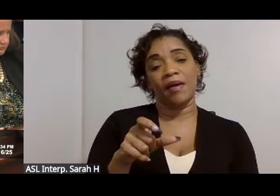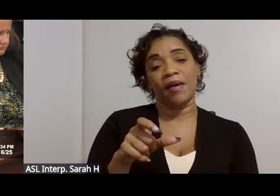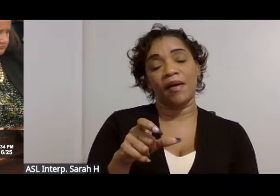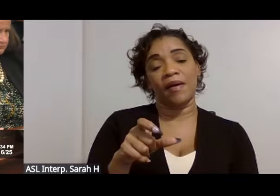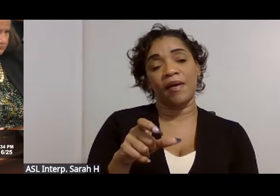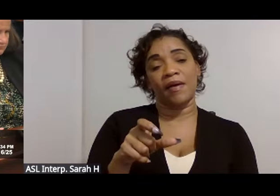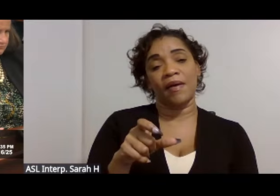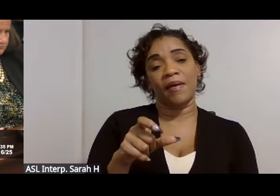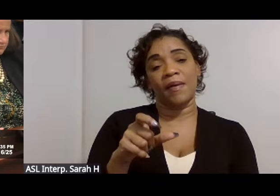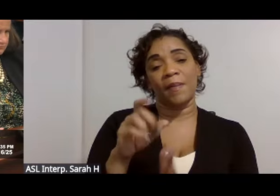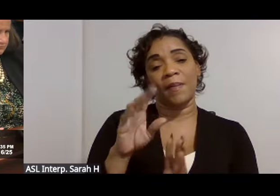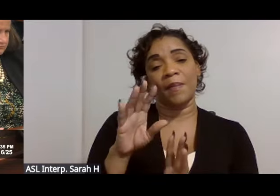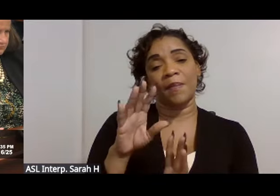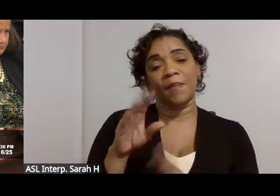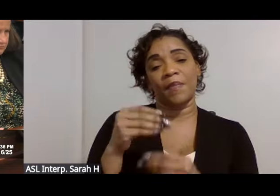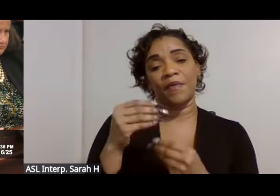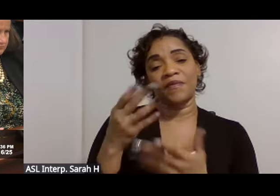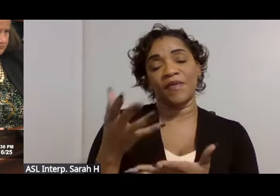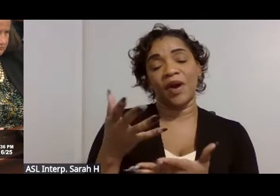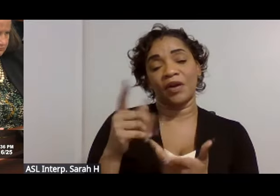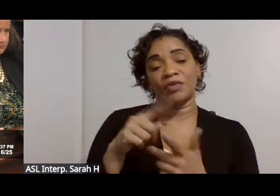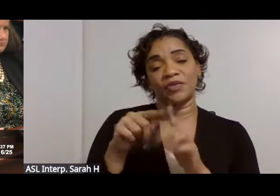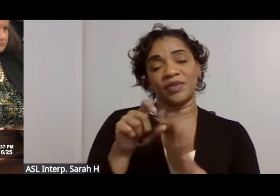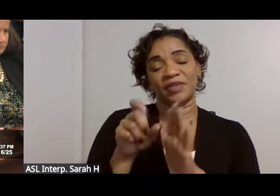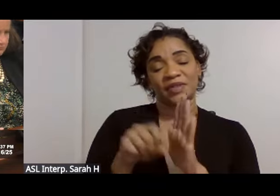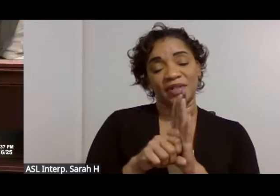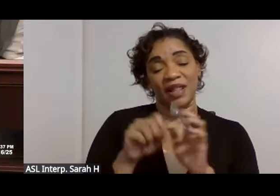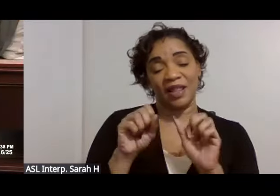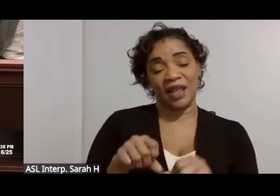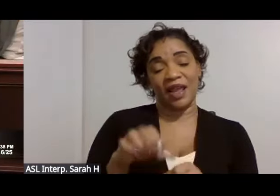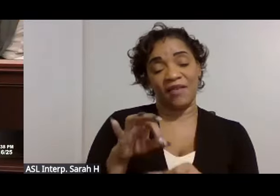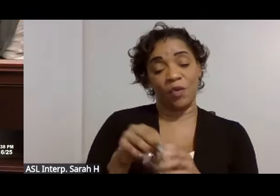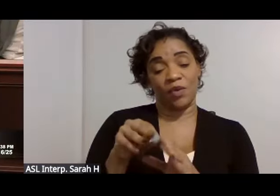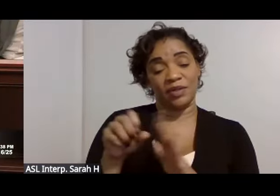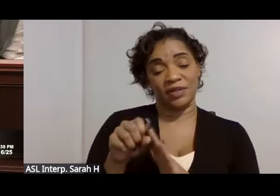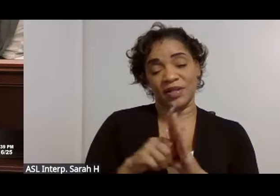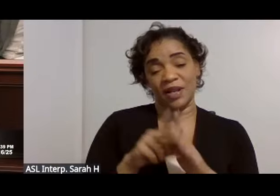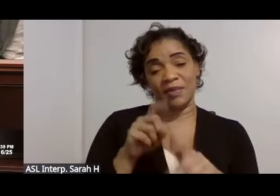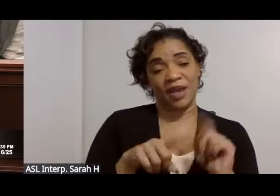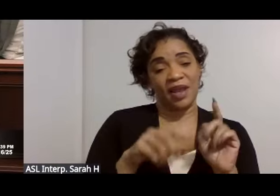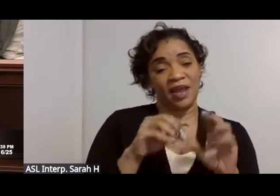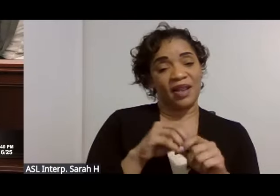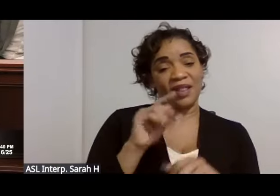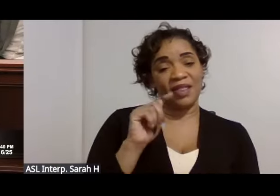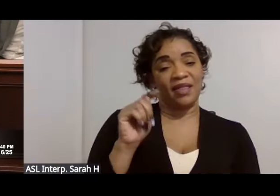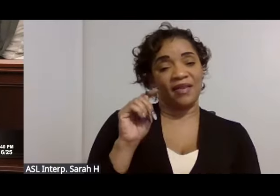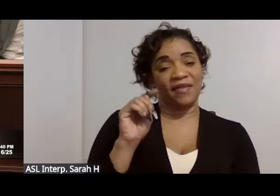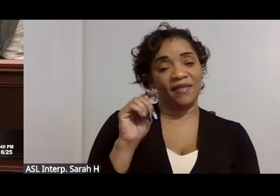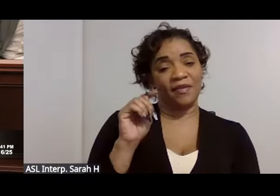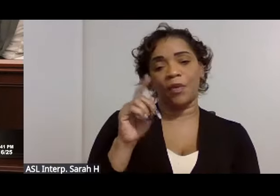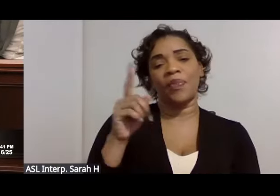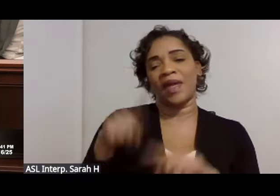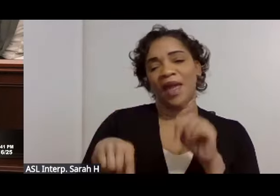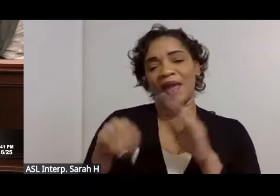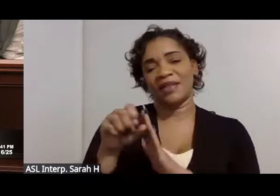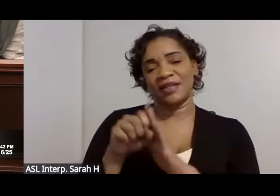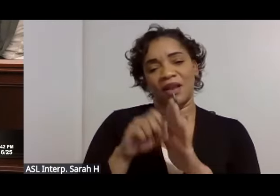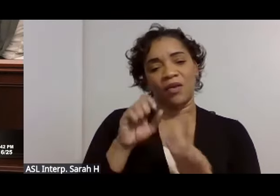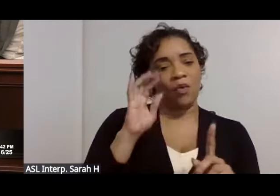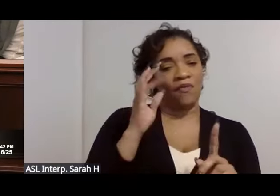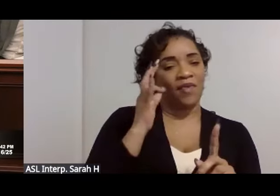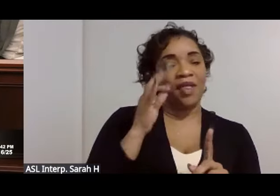vote in the fed. They won't be able to vote in the federal election because they're not registered to